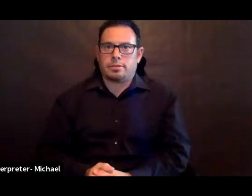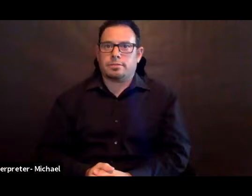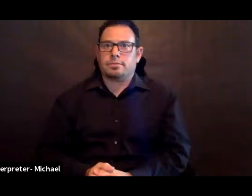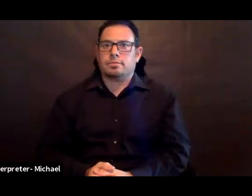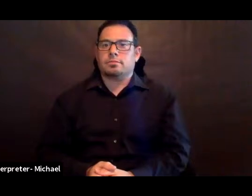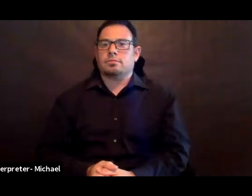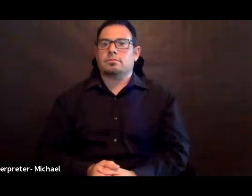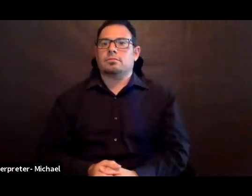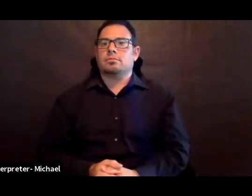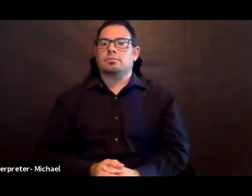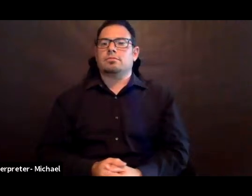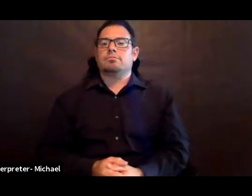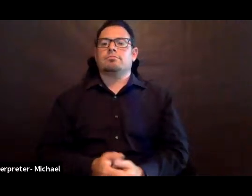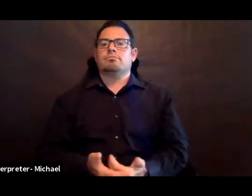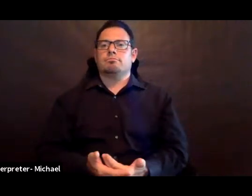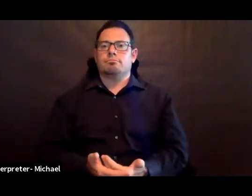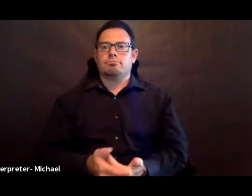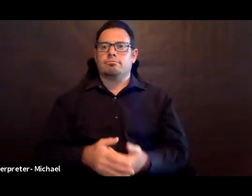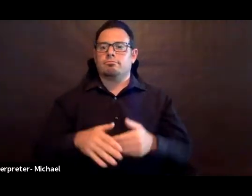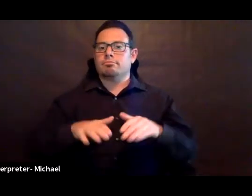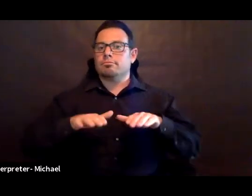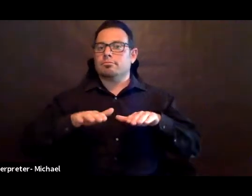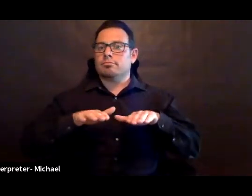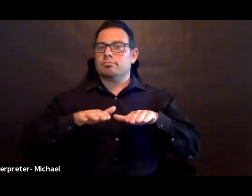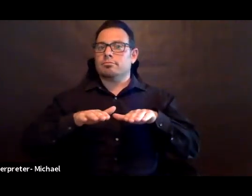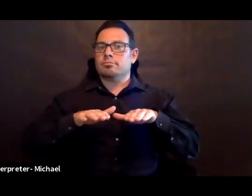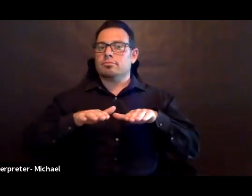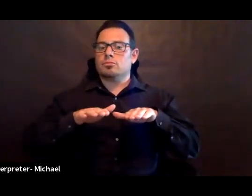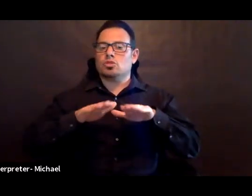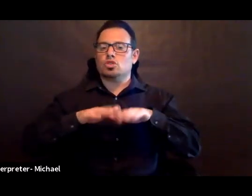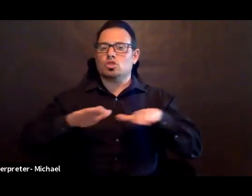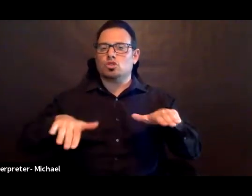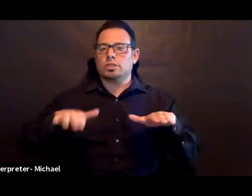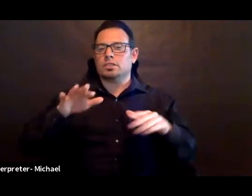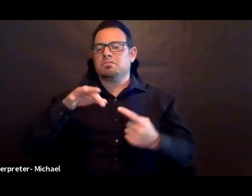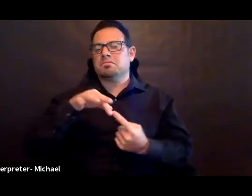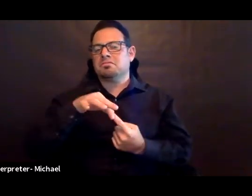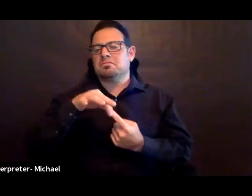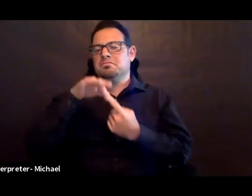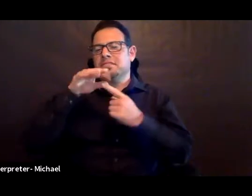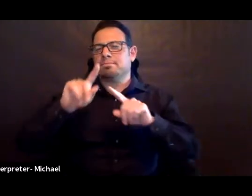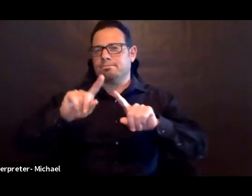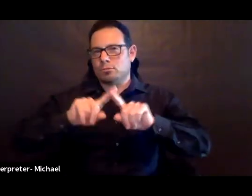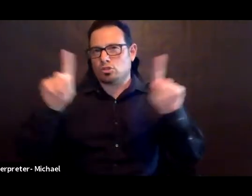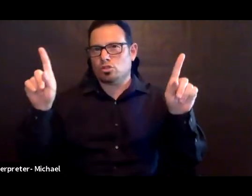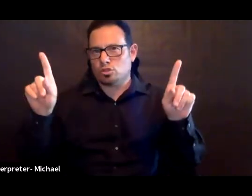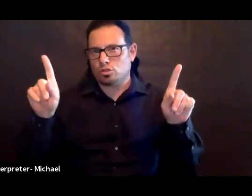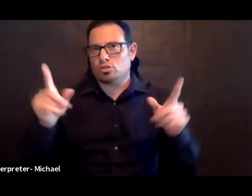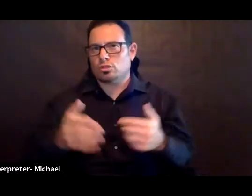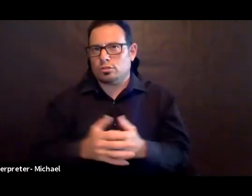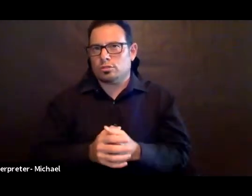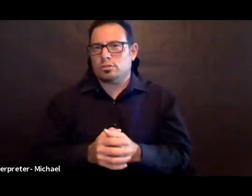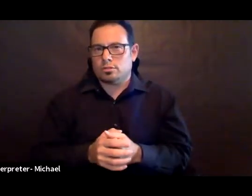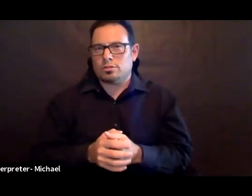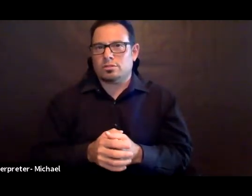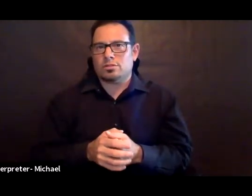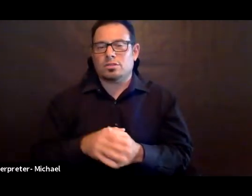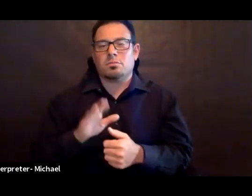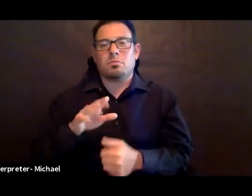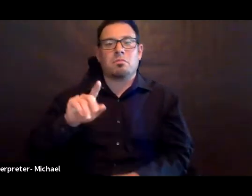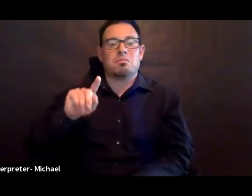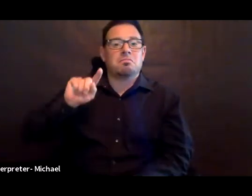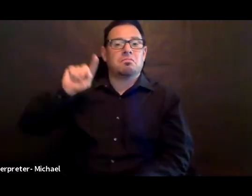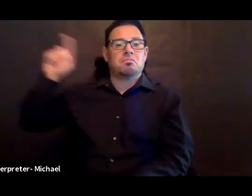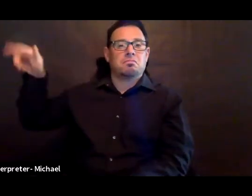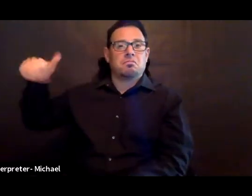spared in general, but we've heard from colleagues in other states that they have seen more severe